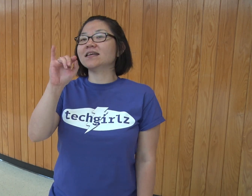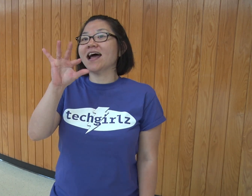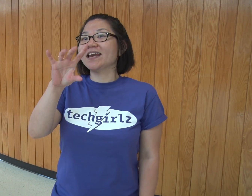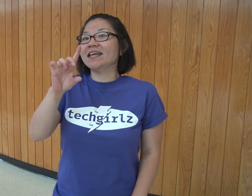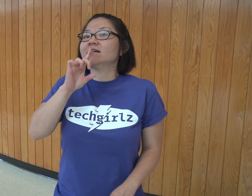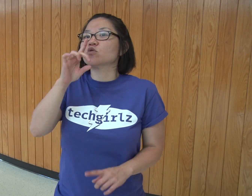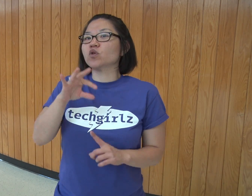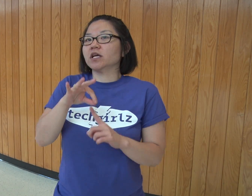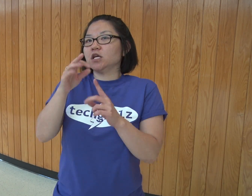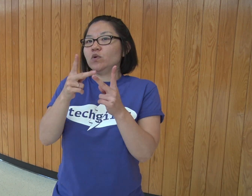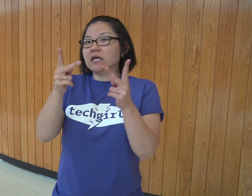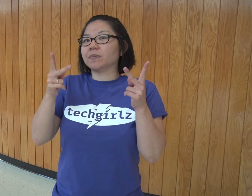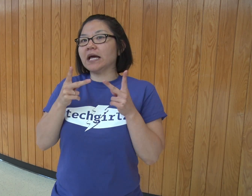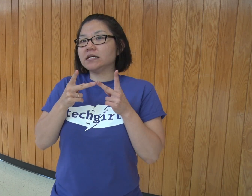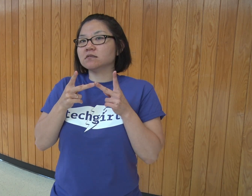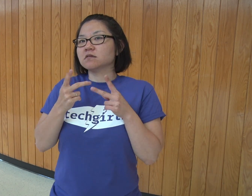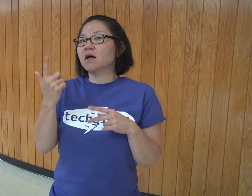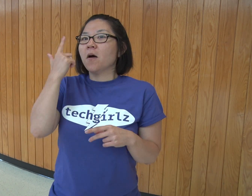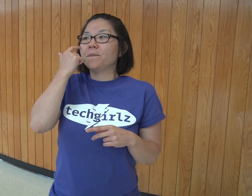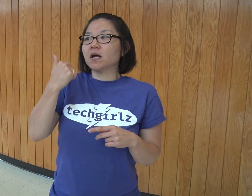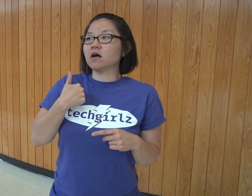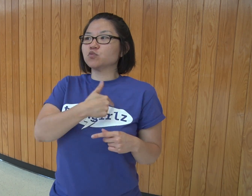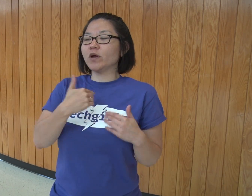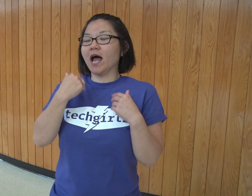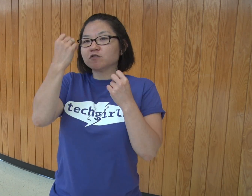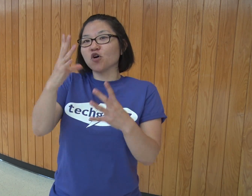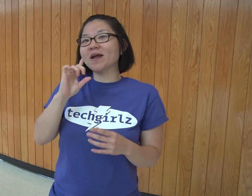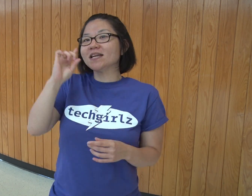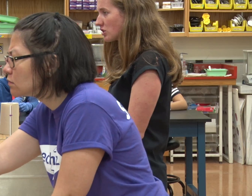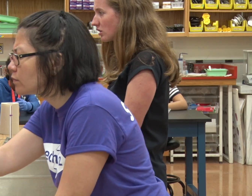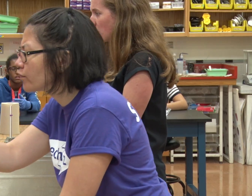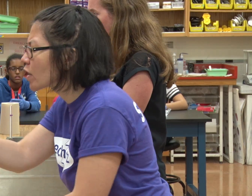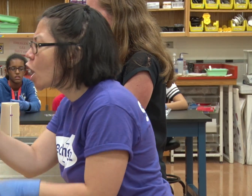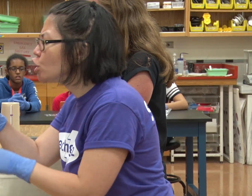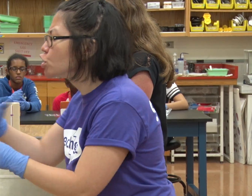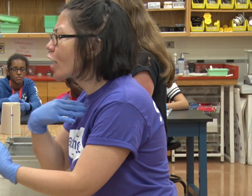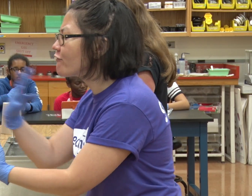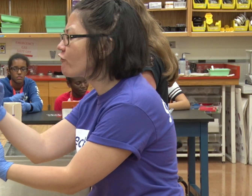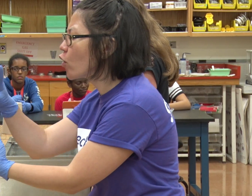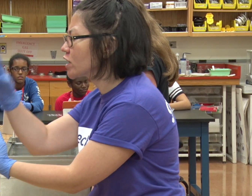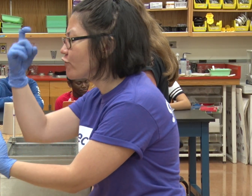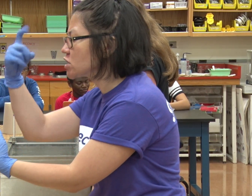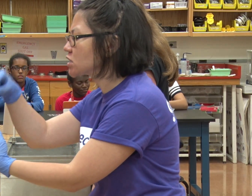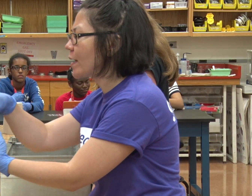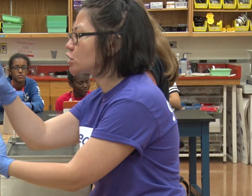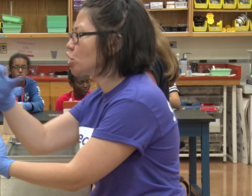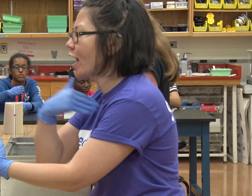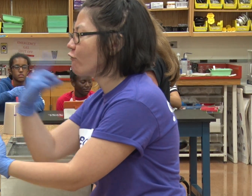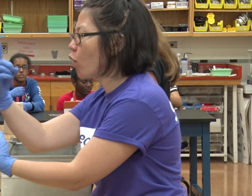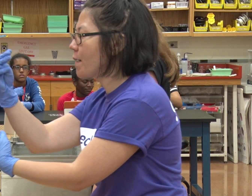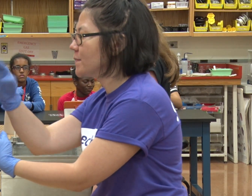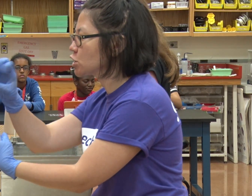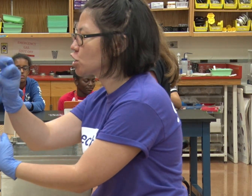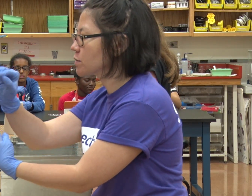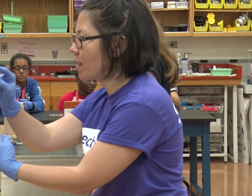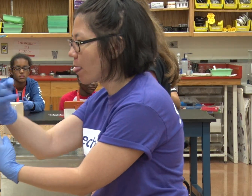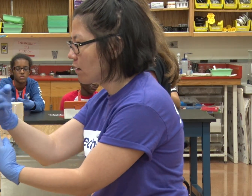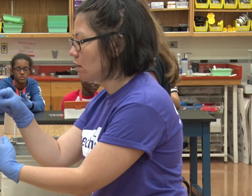NTID is a really unique place because we have so many deaf and hard of hearing adults working here, and many kids are not